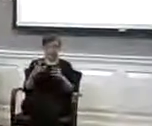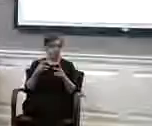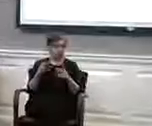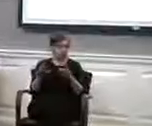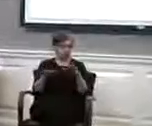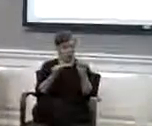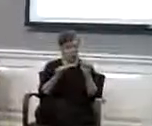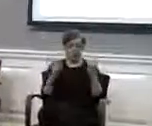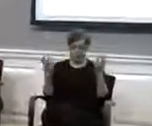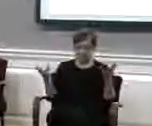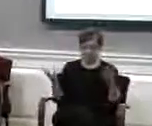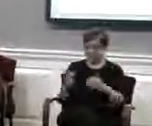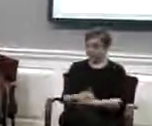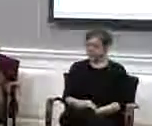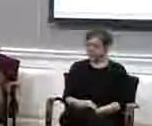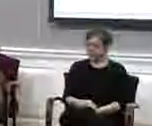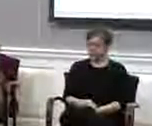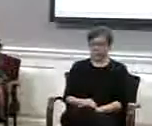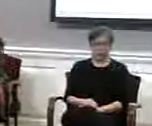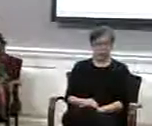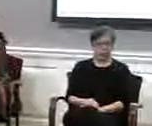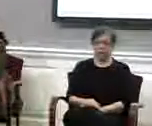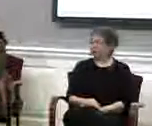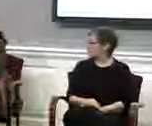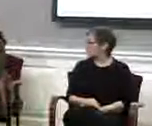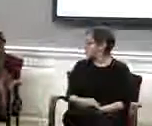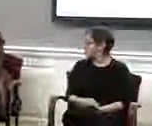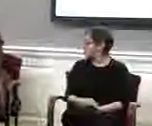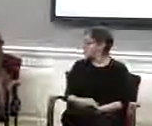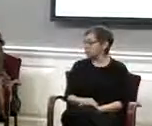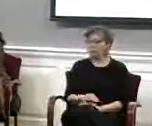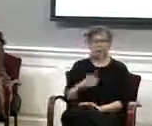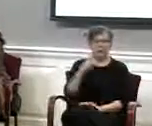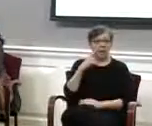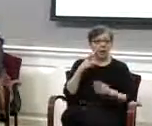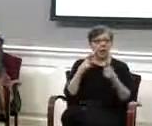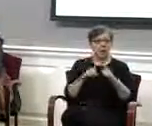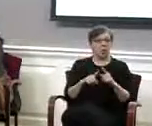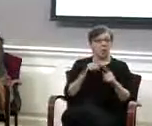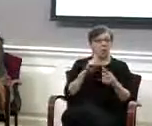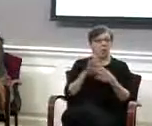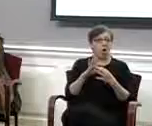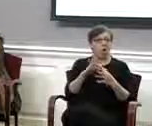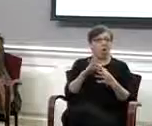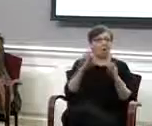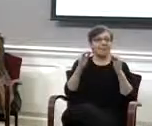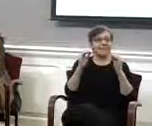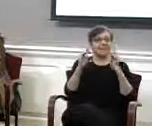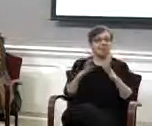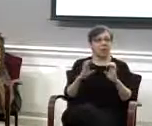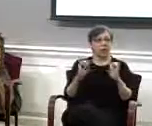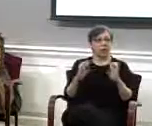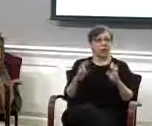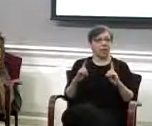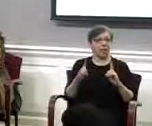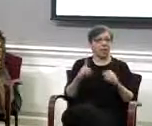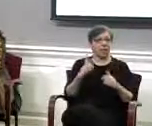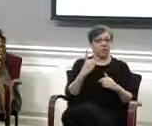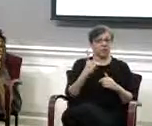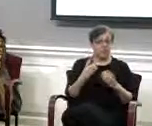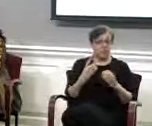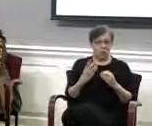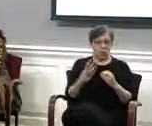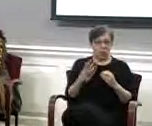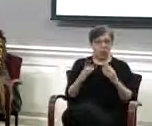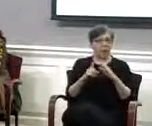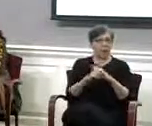with everything that Zina and Monisha have said in regards to teacher education, but I just want to problematize one element of it, which is that this comes